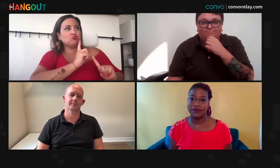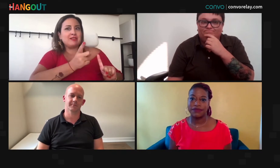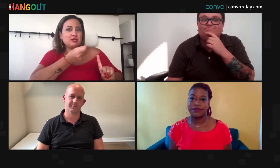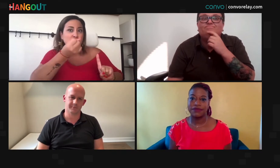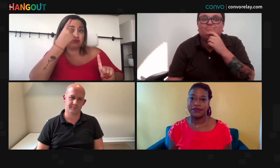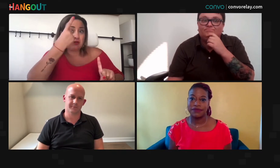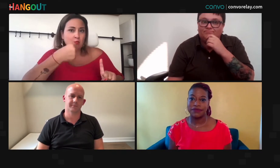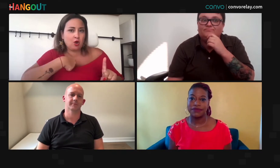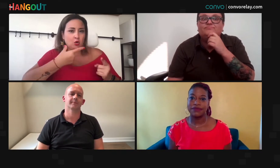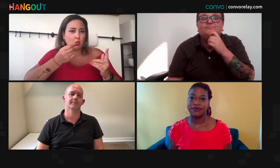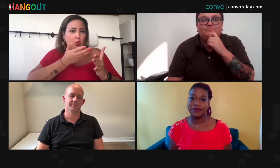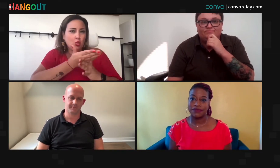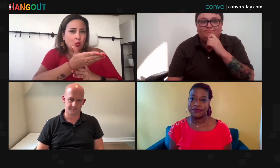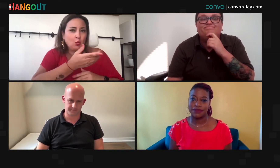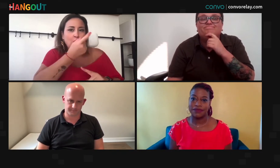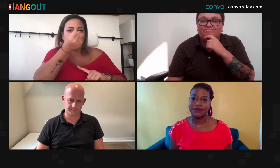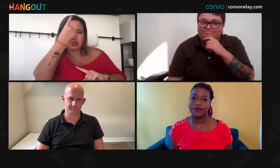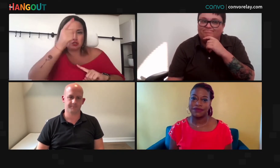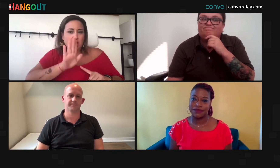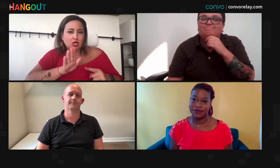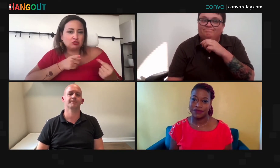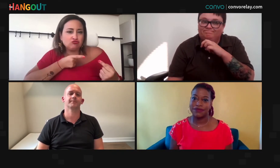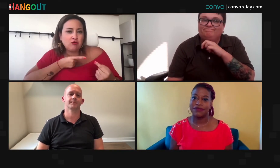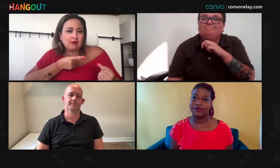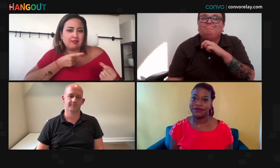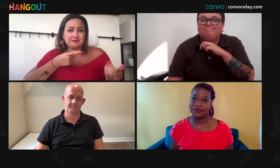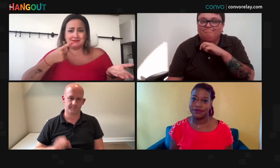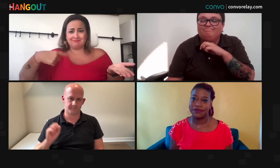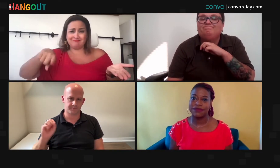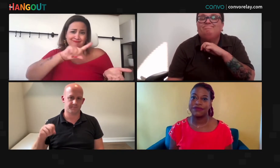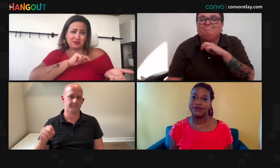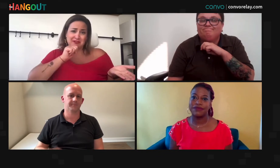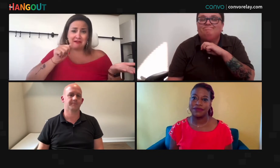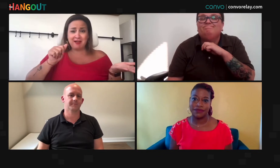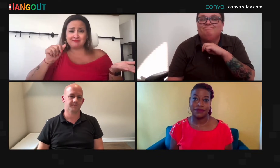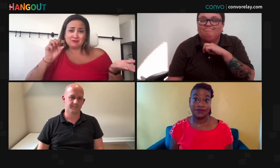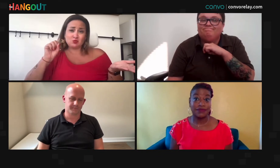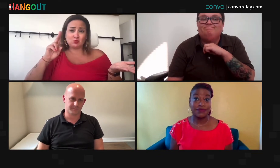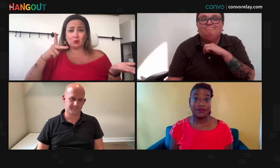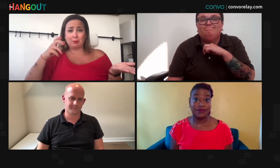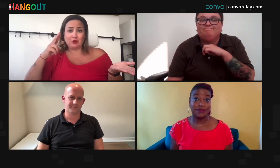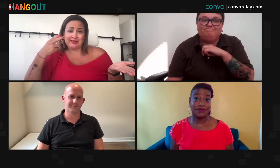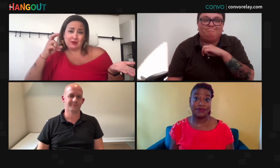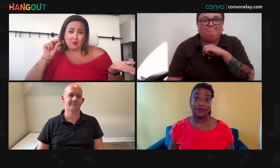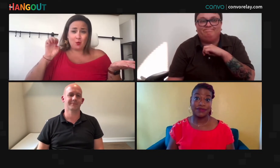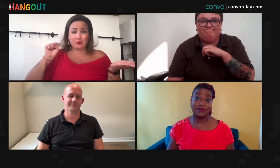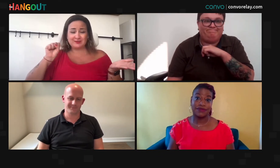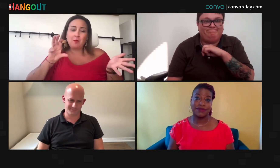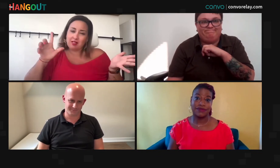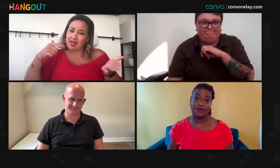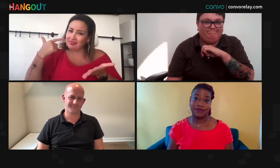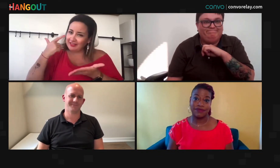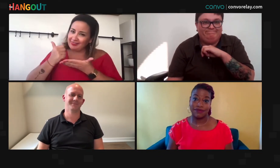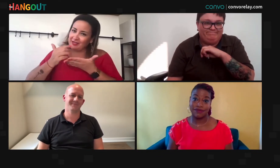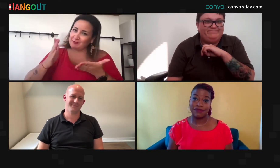know that you do it too and you really understand what they feel like. You understand their struggles. You're